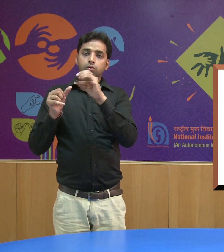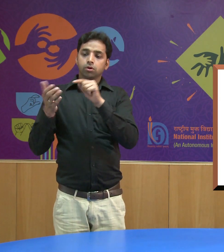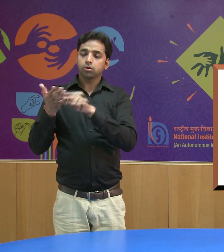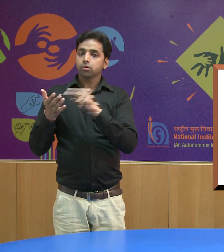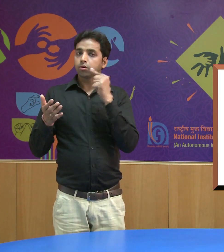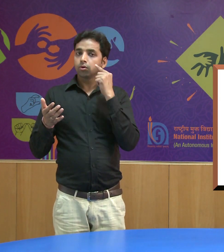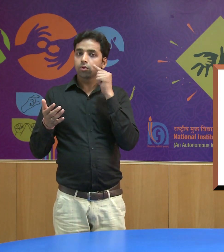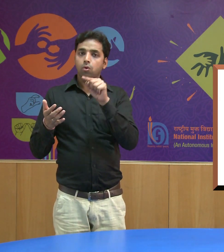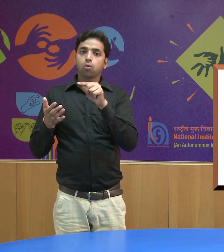signlanguage@nios.ac.in.